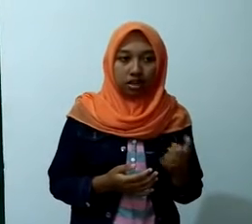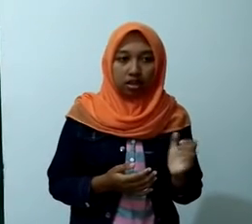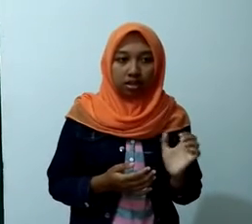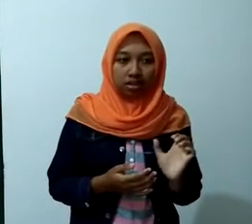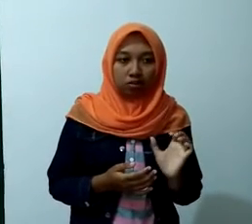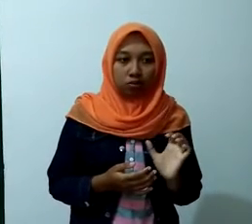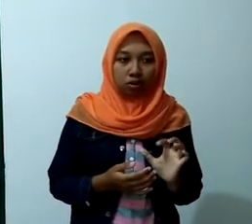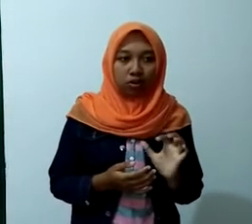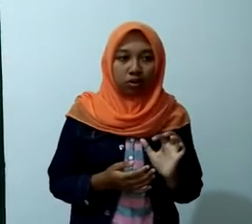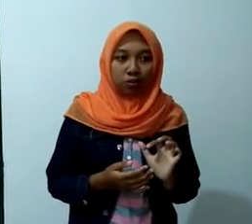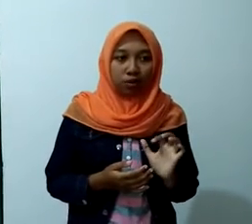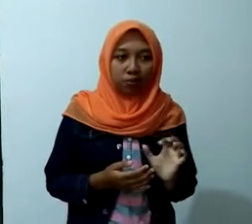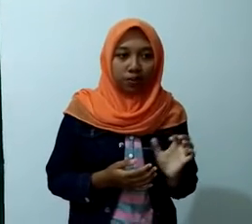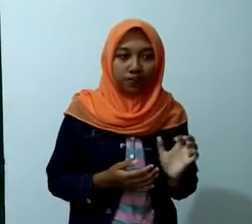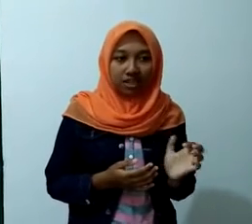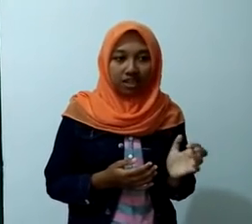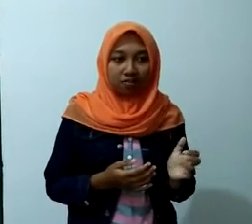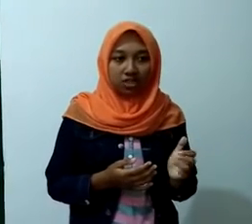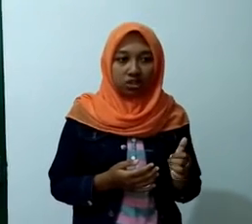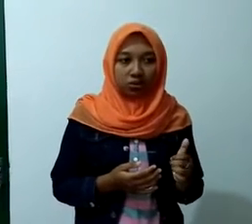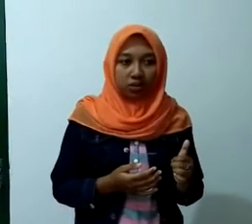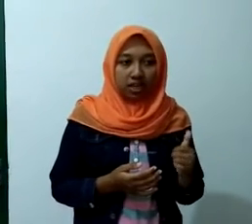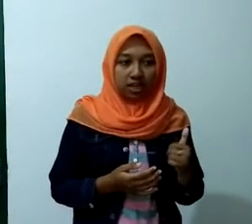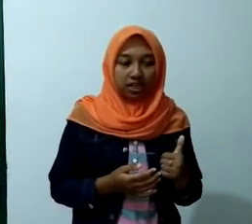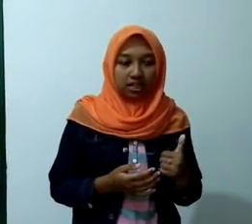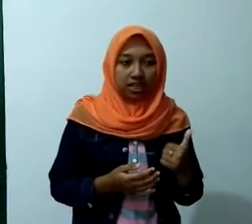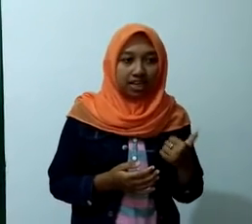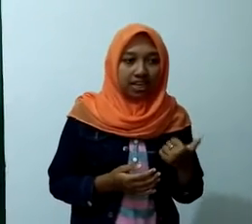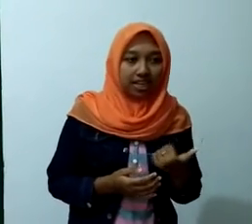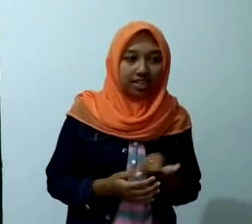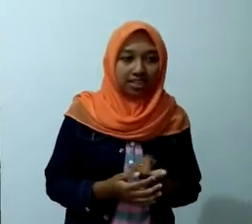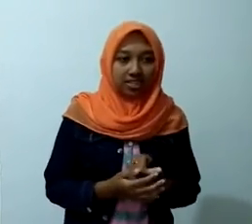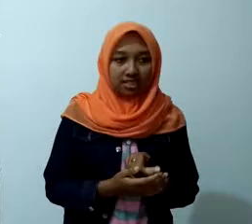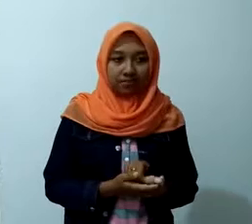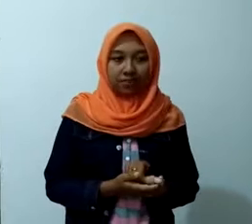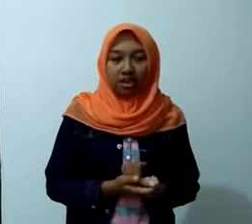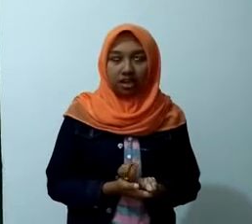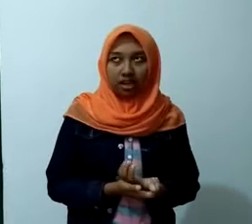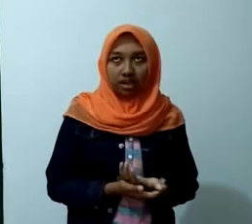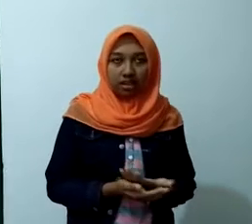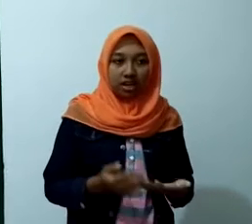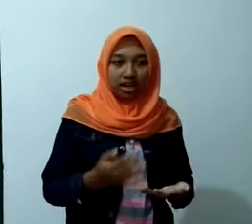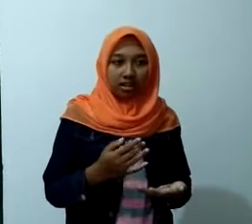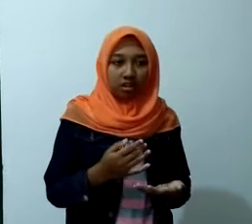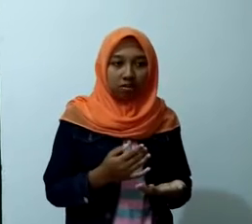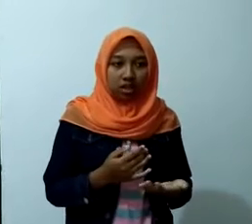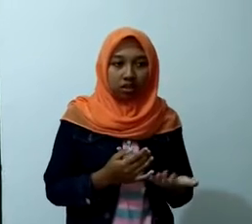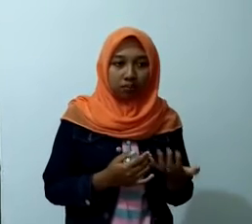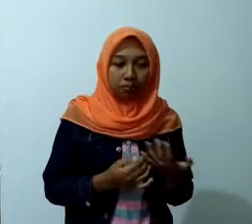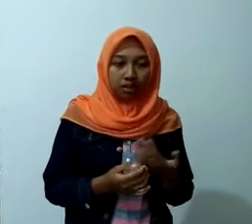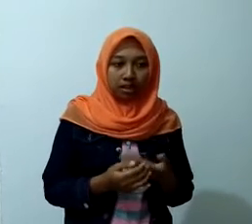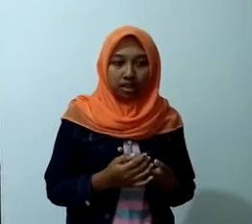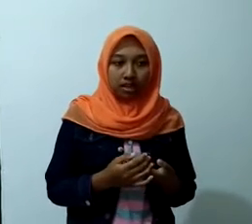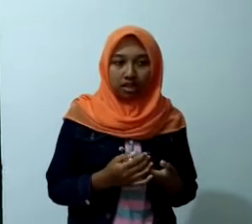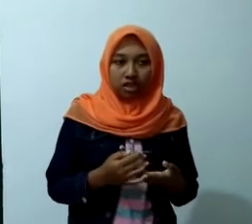of it that whole group of people in which you are interested. And the writer will